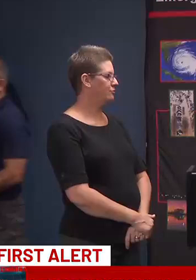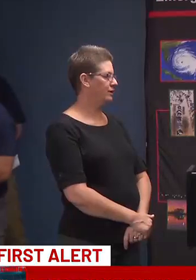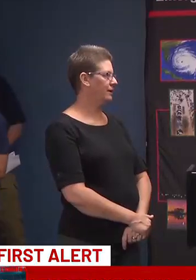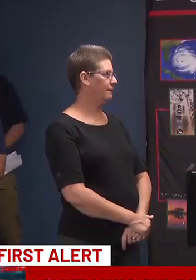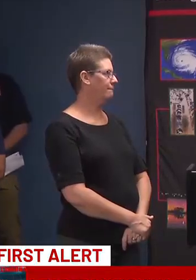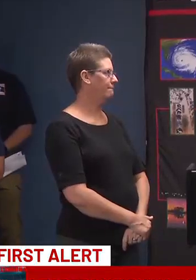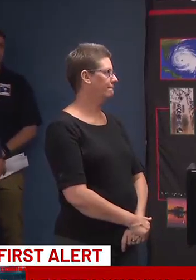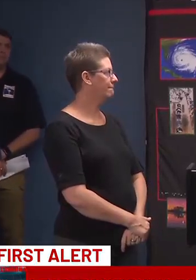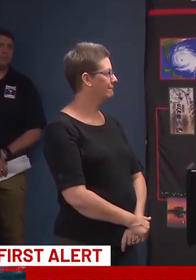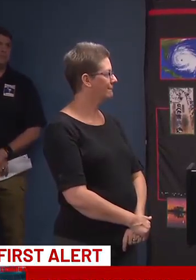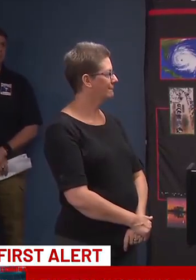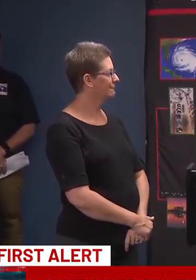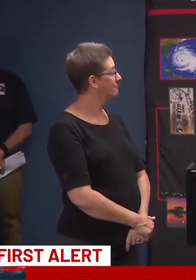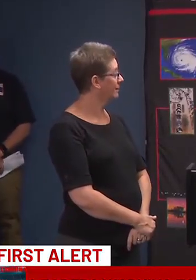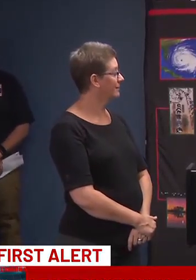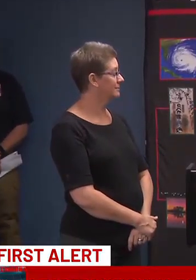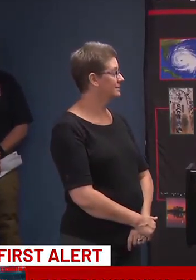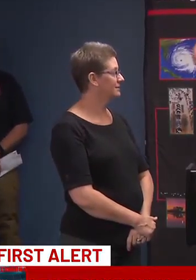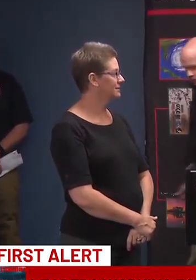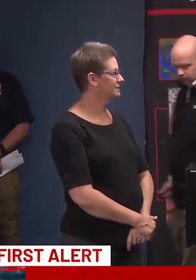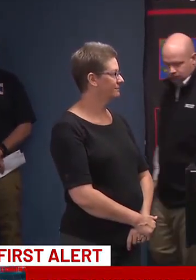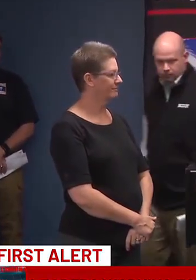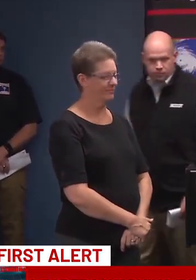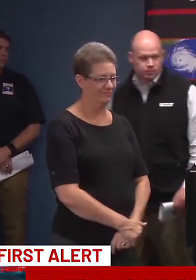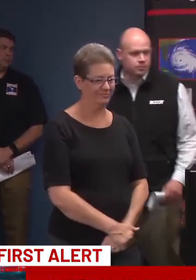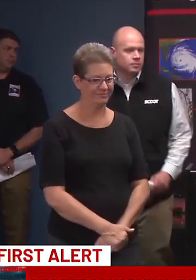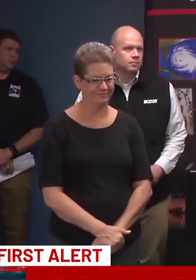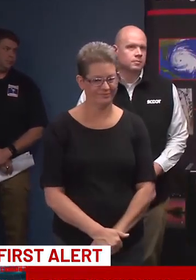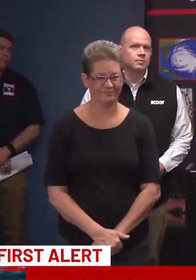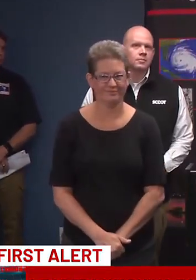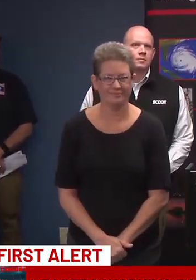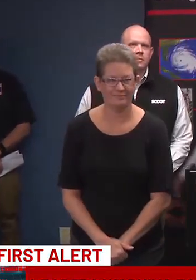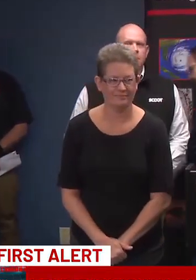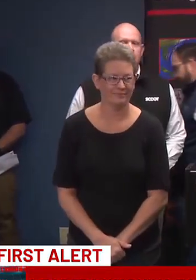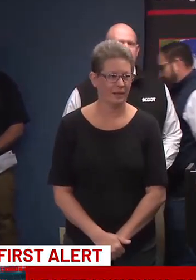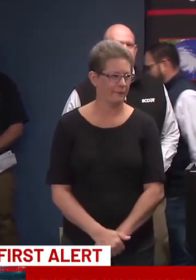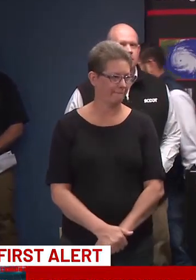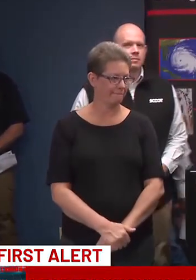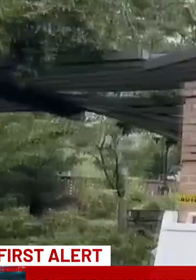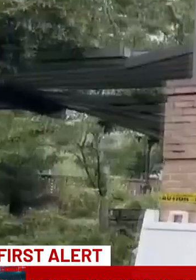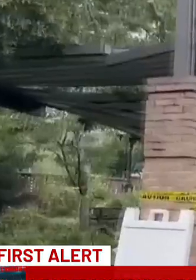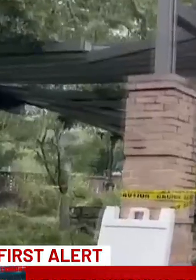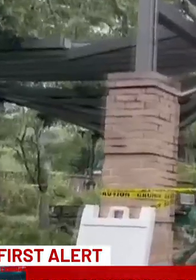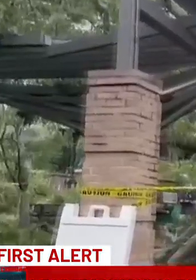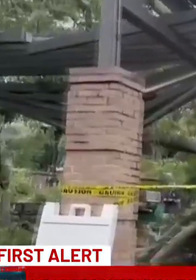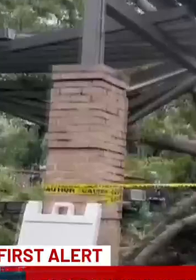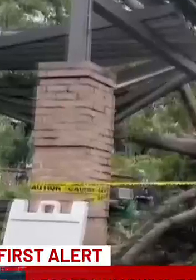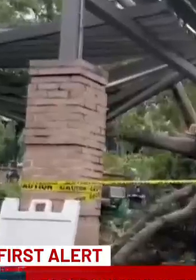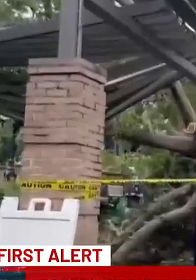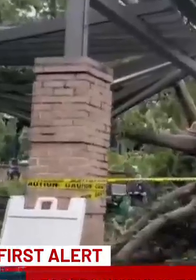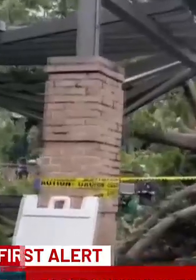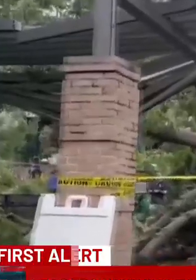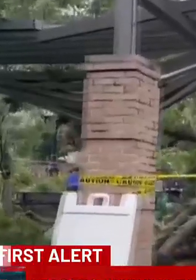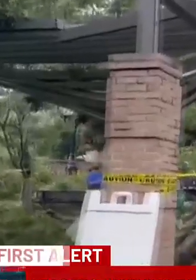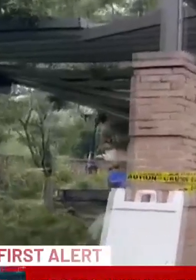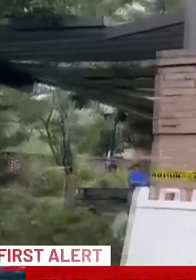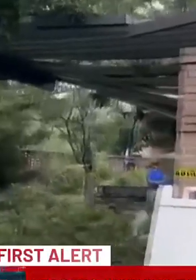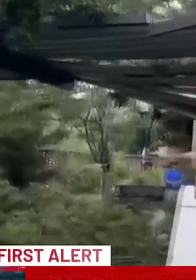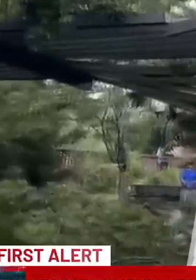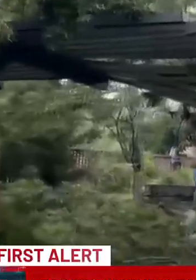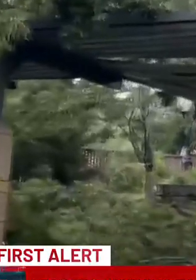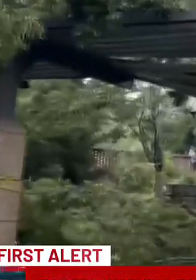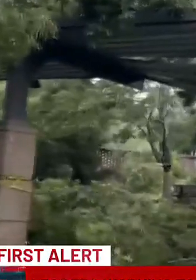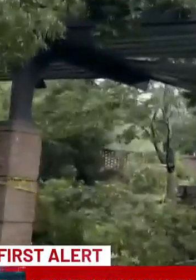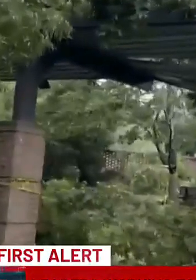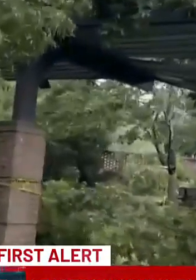says officials are monitoring the Lake Lure Dam in North Carolina, where there have already been evacuations. She said their initial plan does not